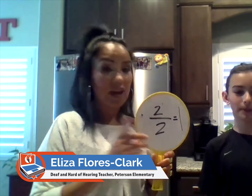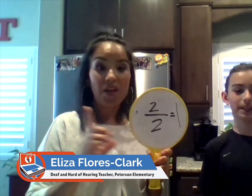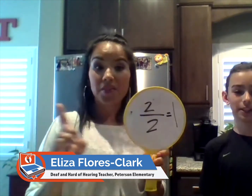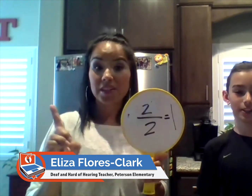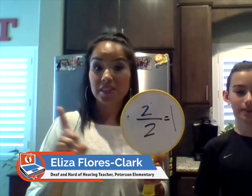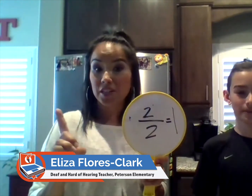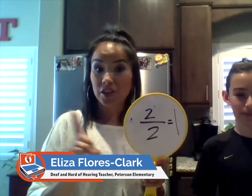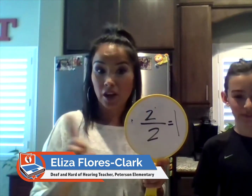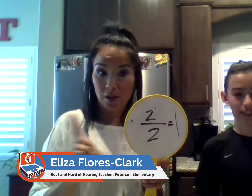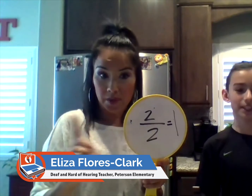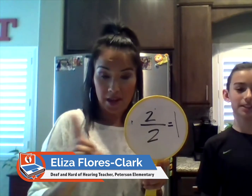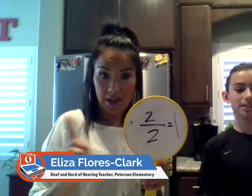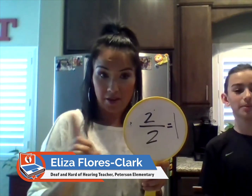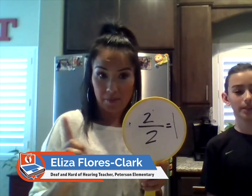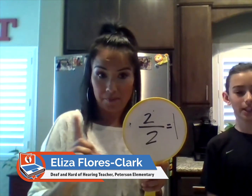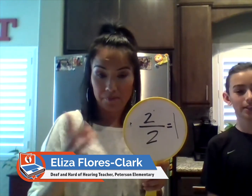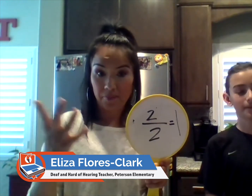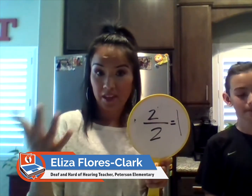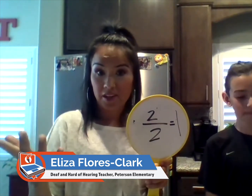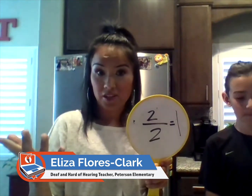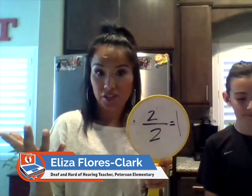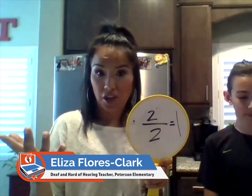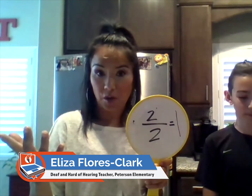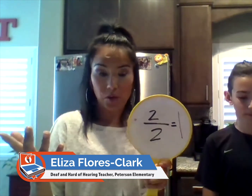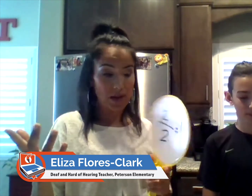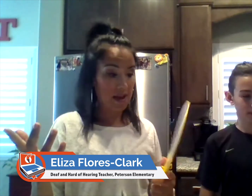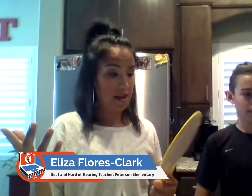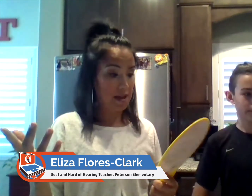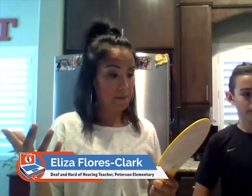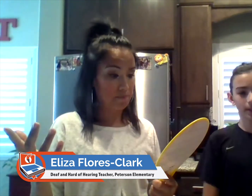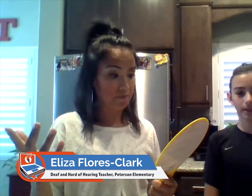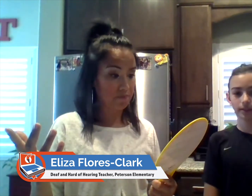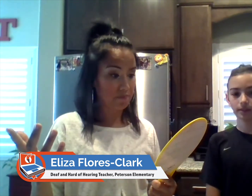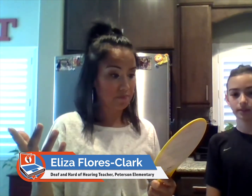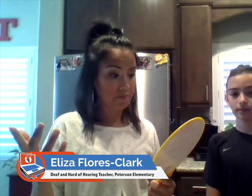The denominator. So,